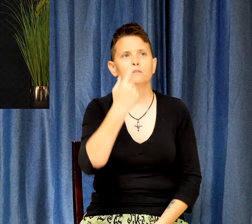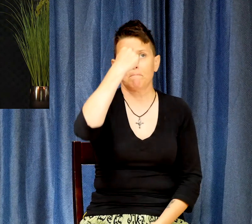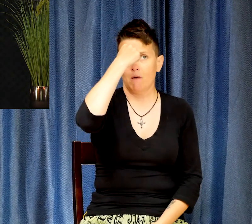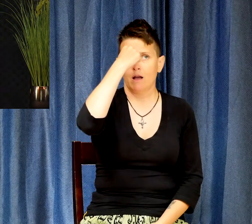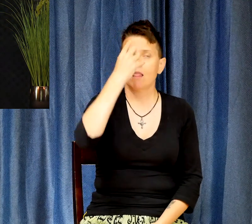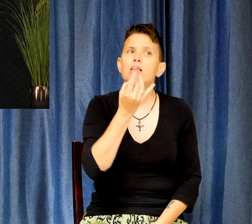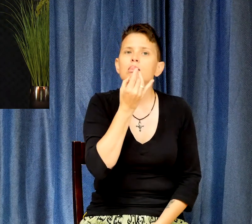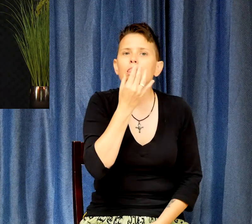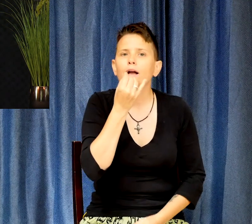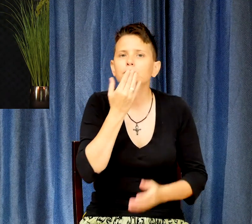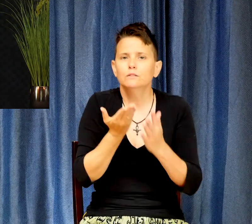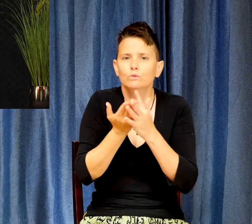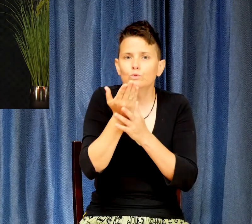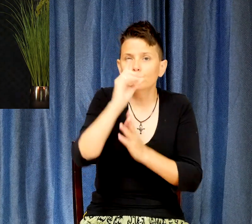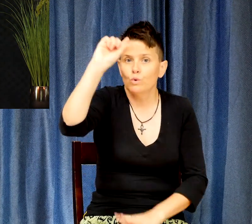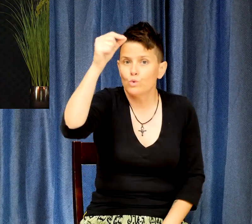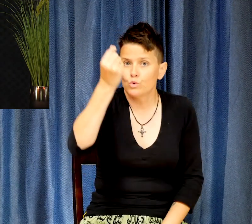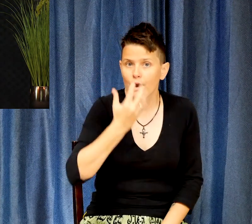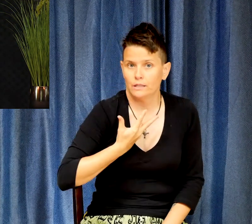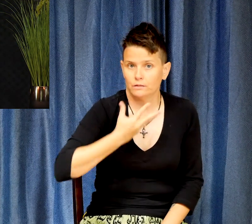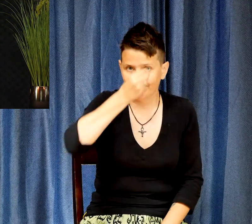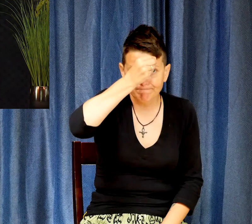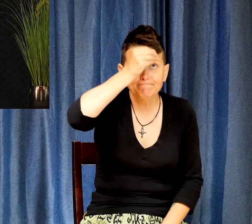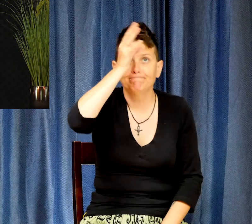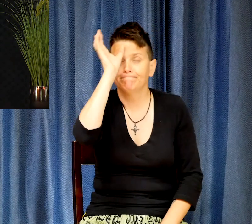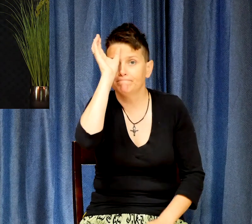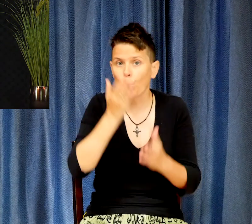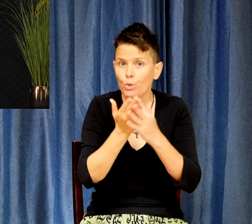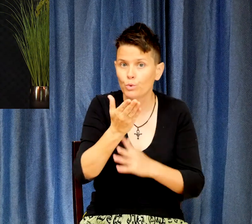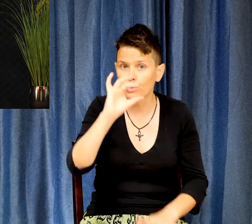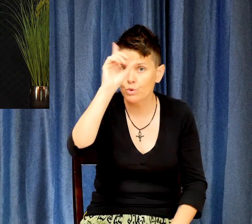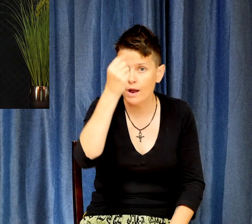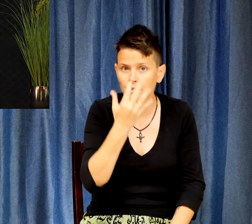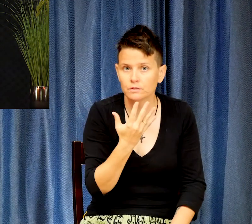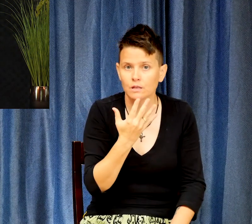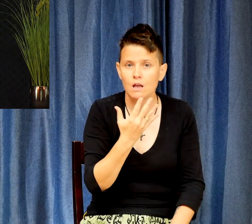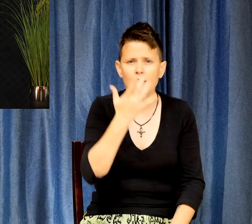of grace cannot believe the world of fear is real.